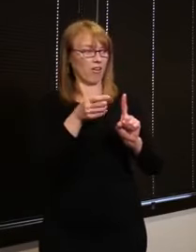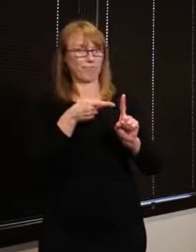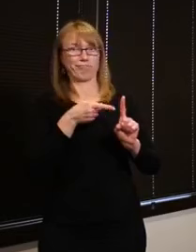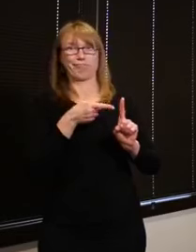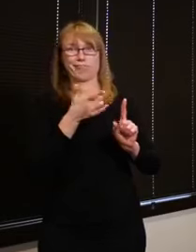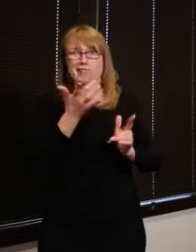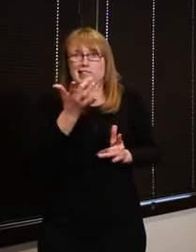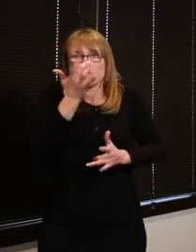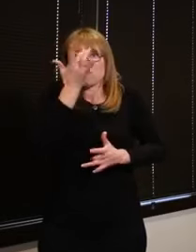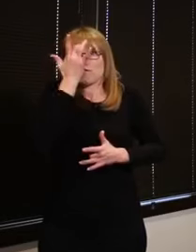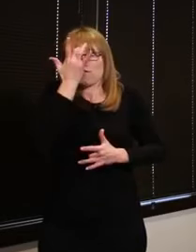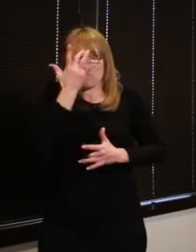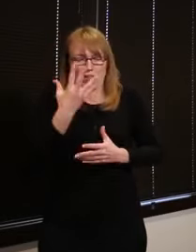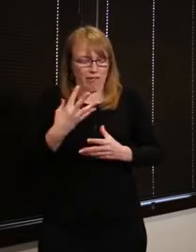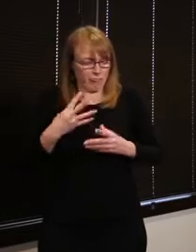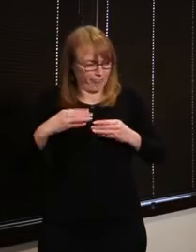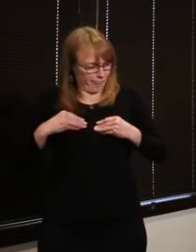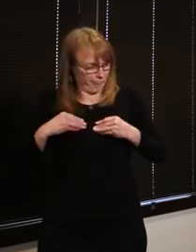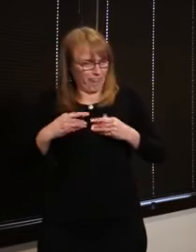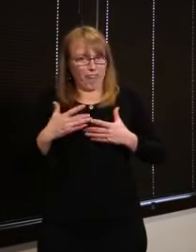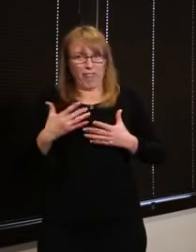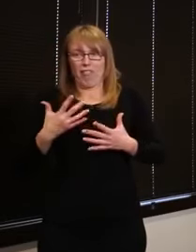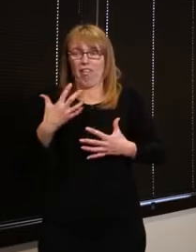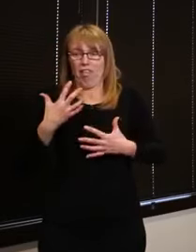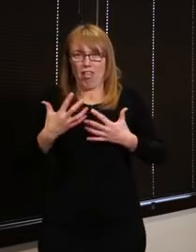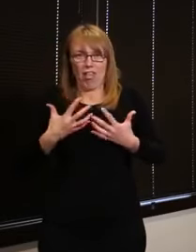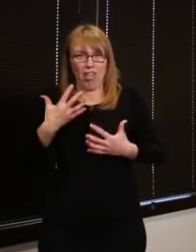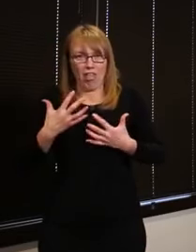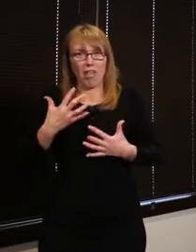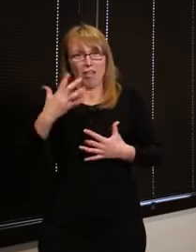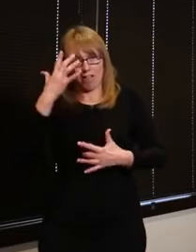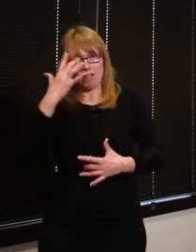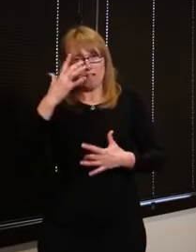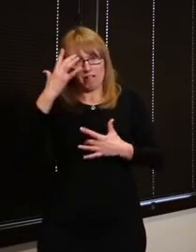are blunting the curve. We have to be very